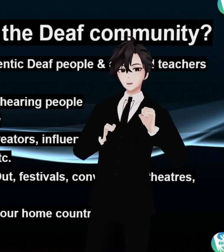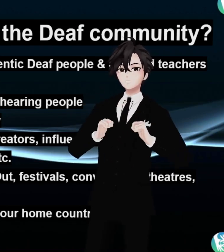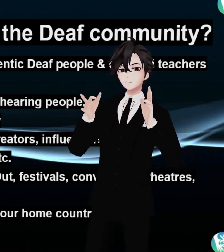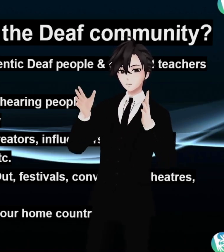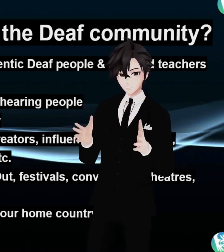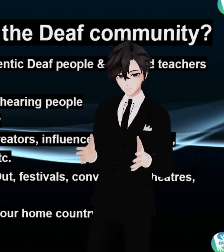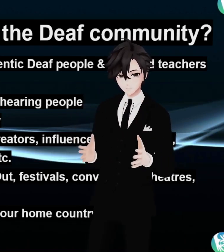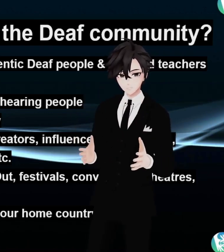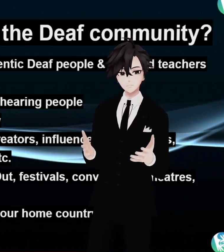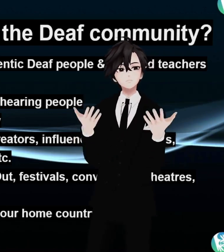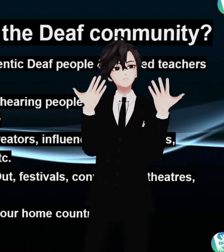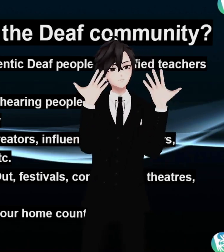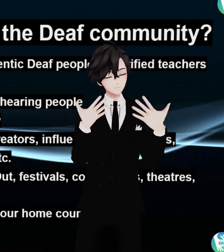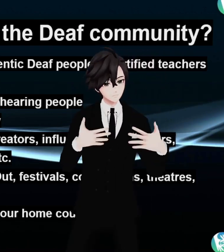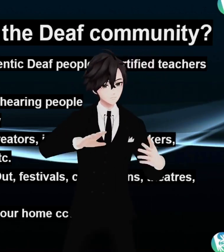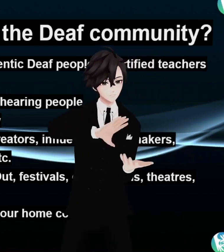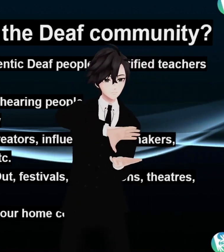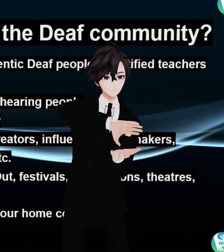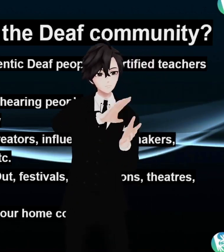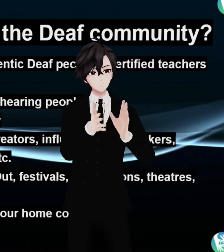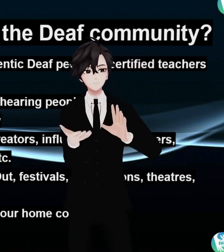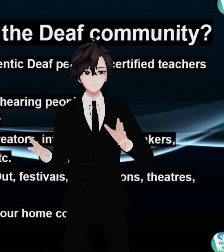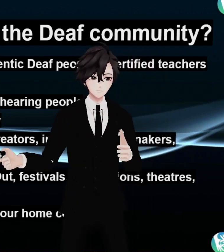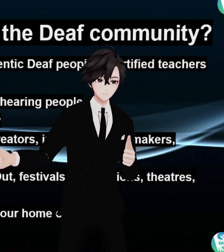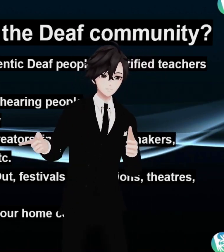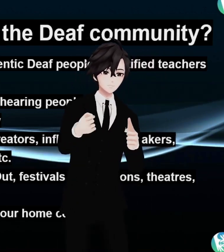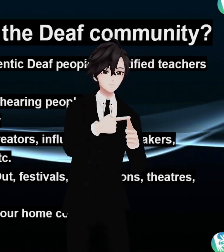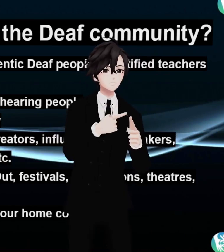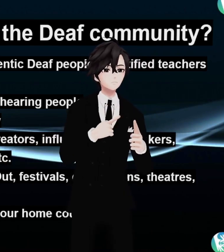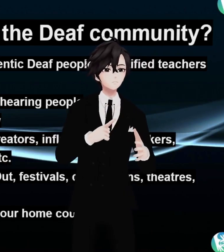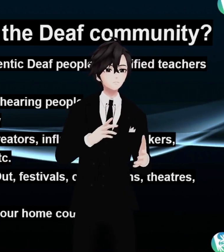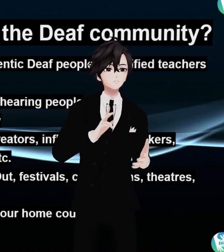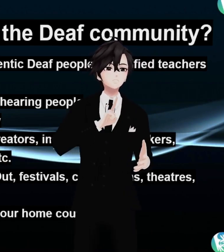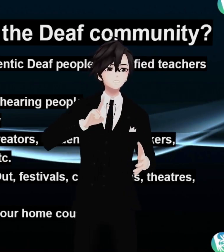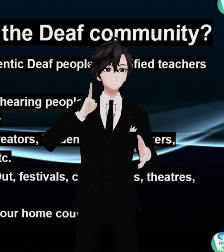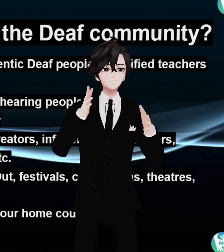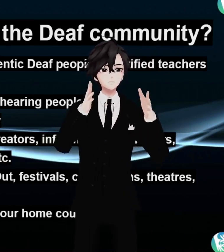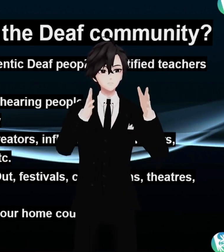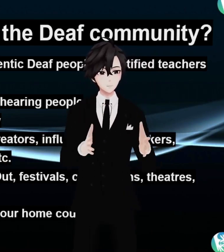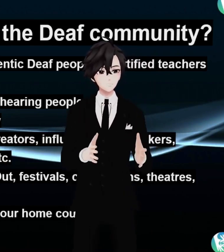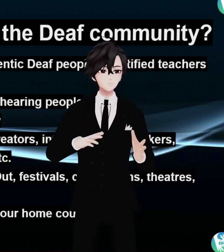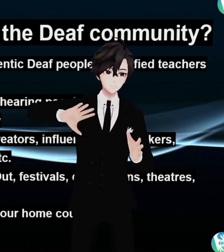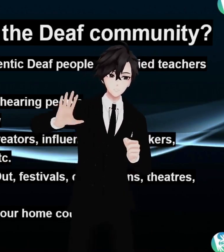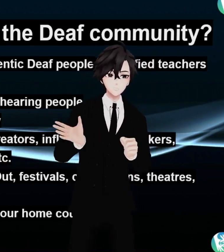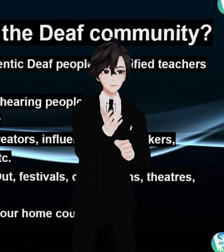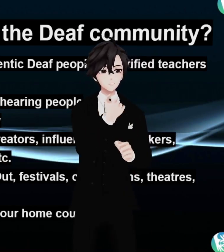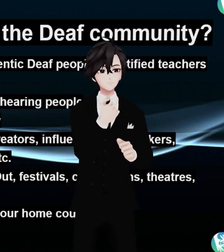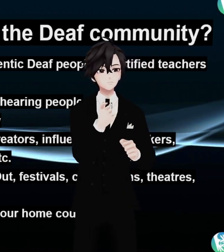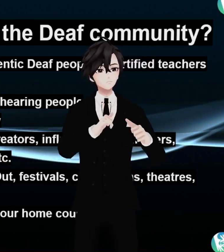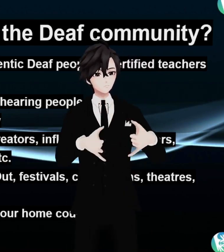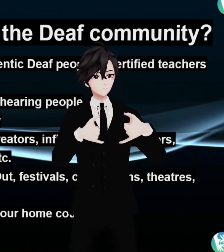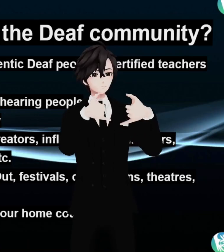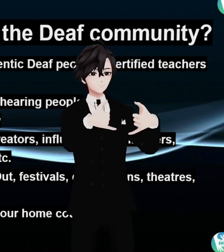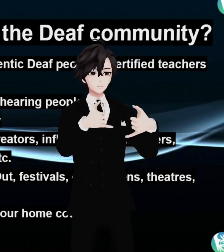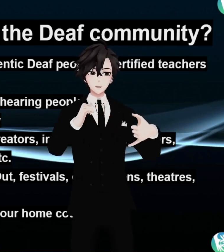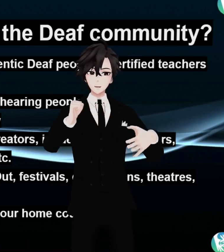is a deaf actress and became the first deaf person to win the Oscar